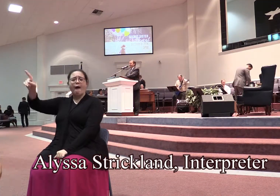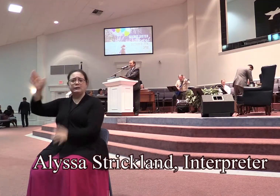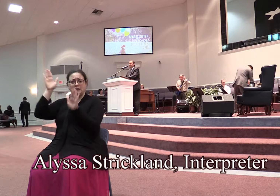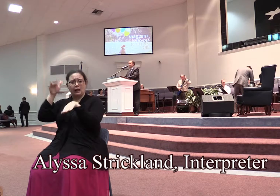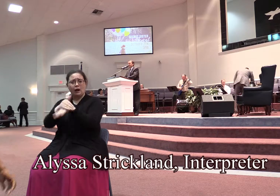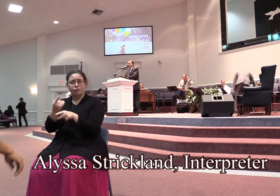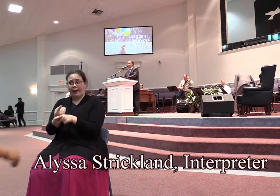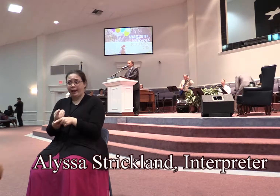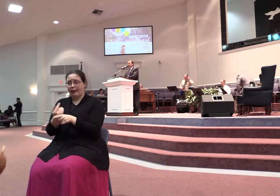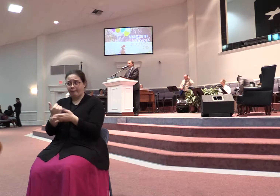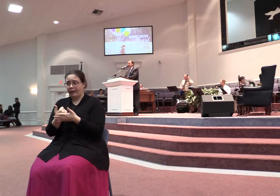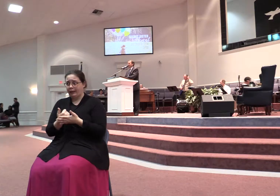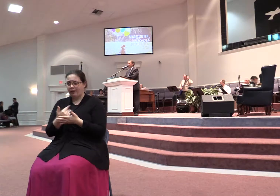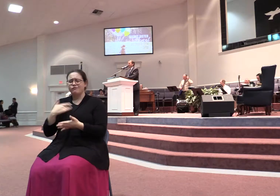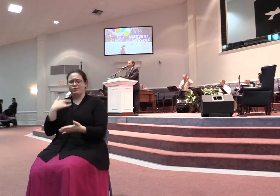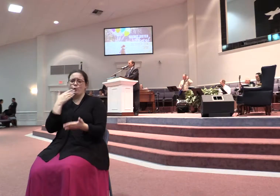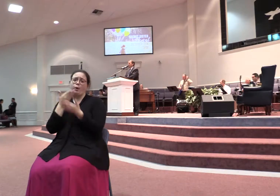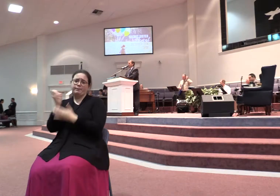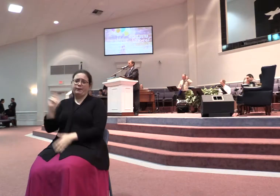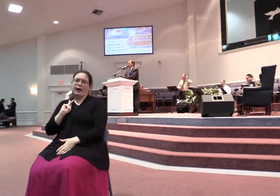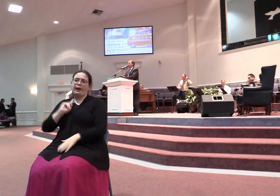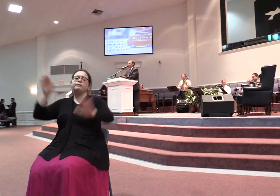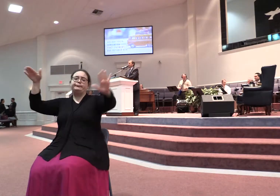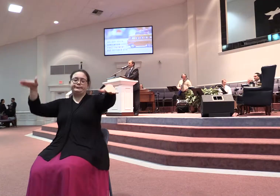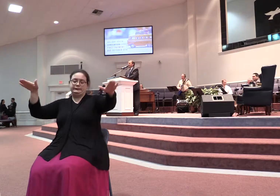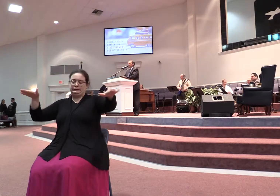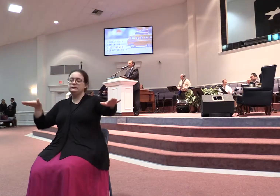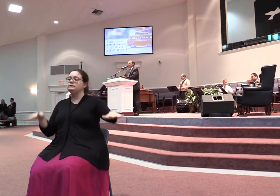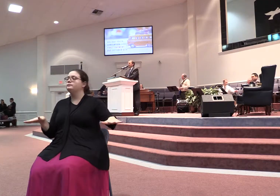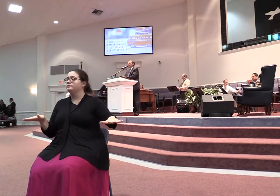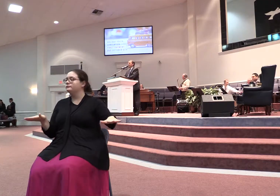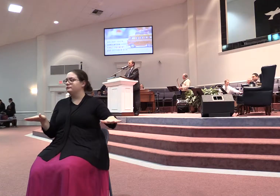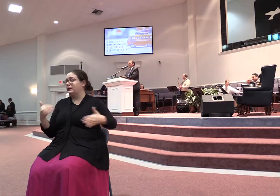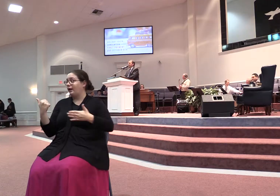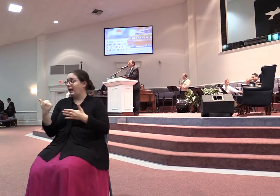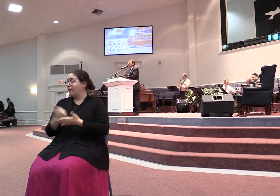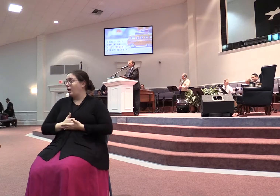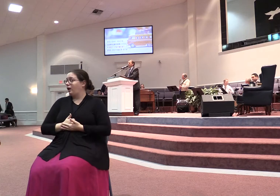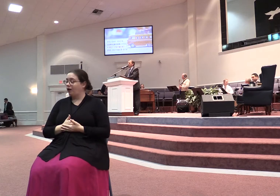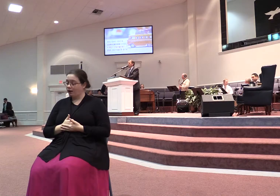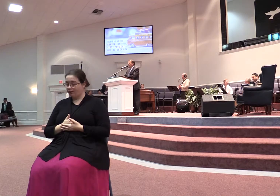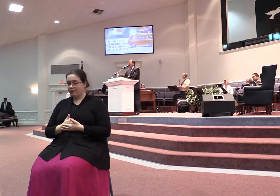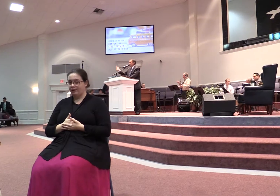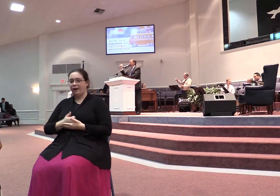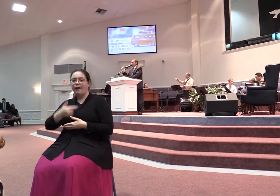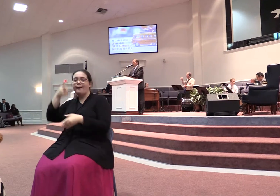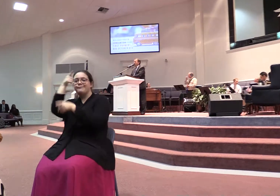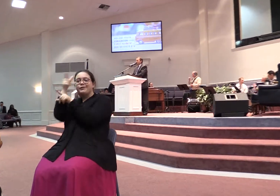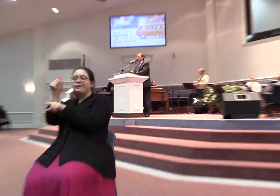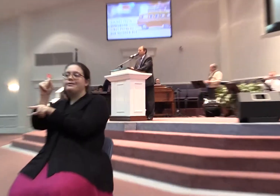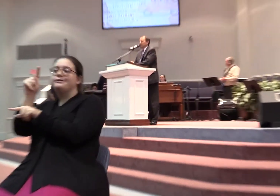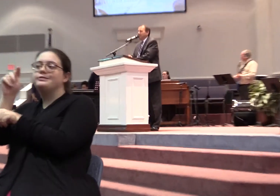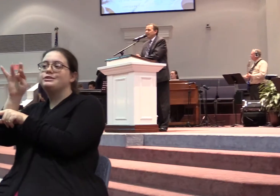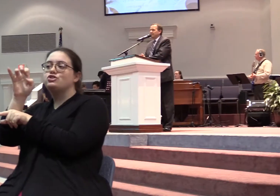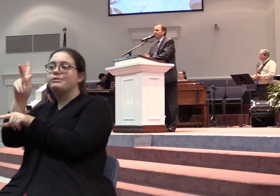night. It's good to be there. You may be seated. Amen. Brother Strickland, come up. I've asked